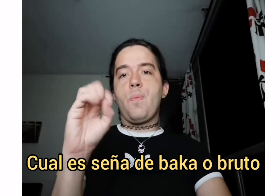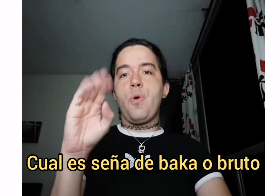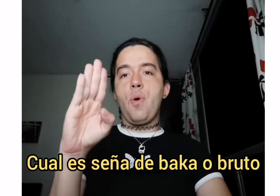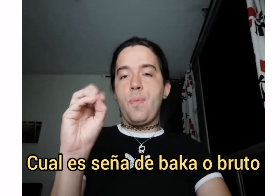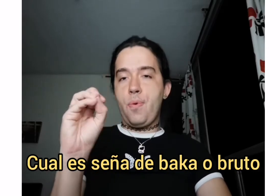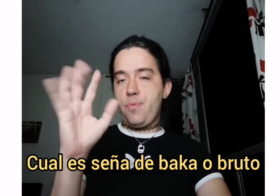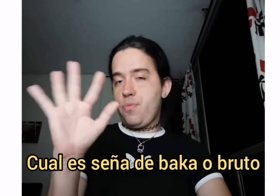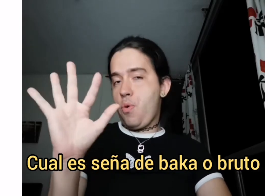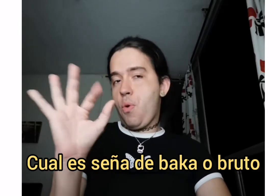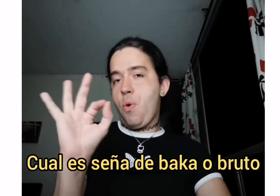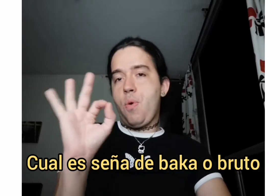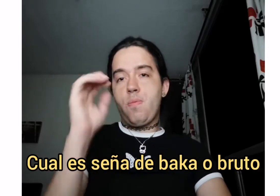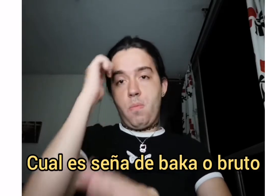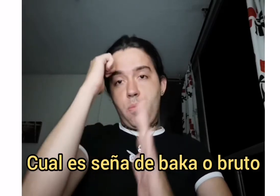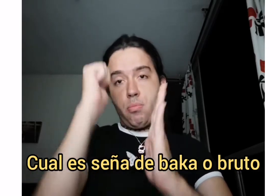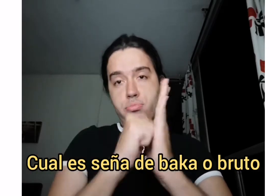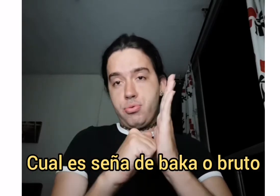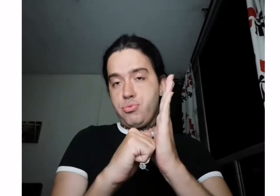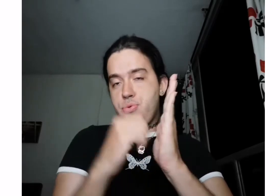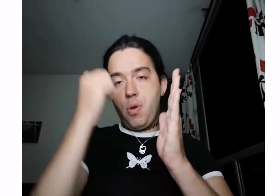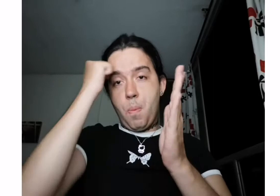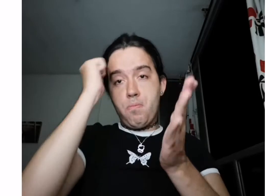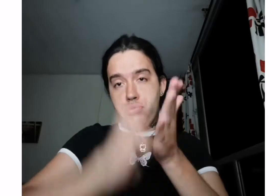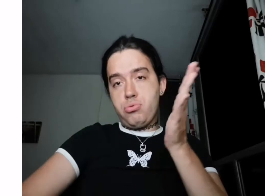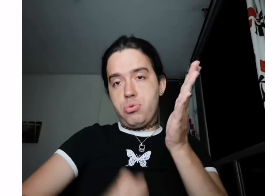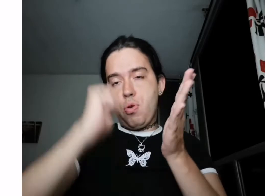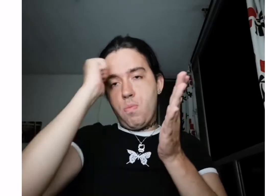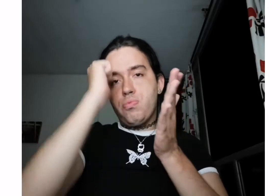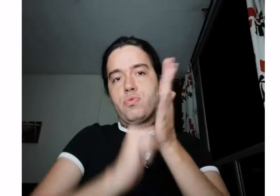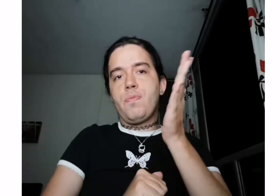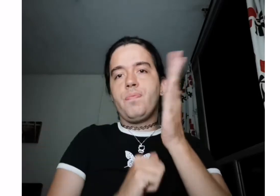it's just my turn But we can still have fun for now